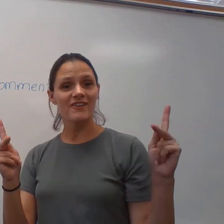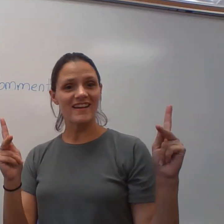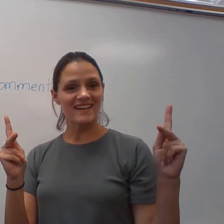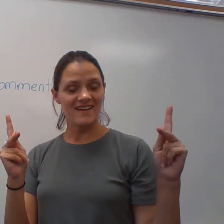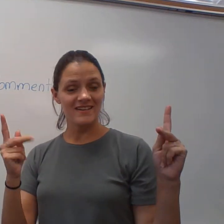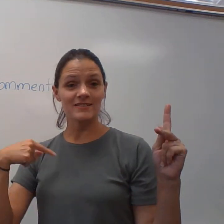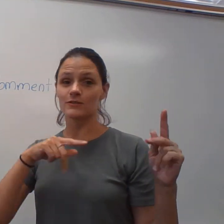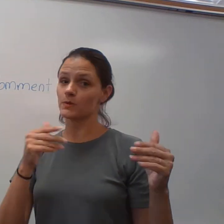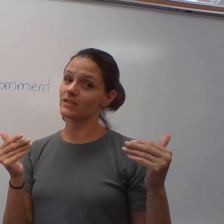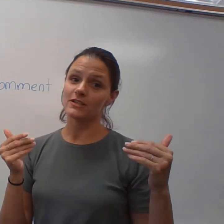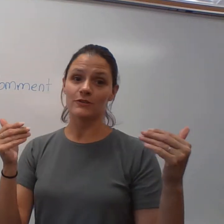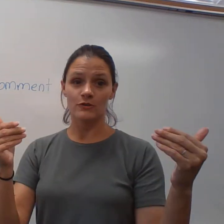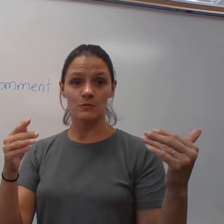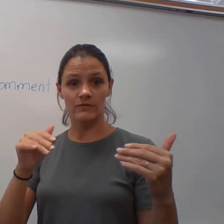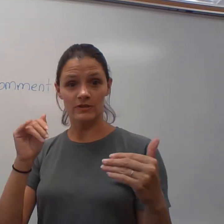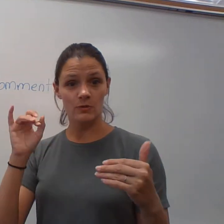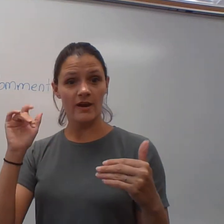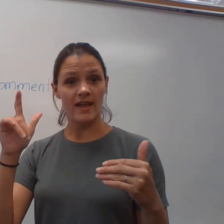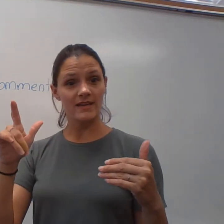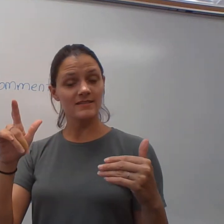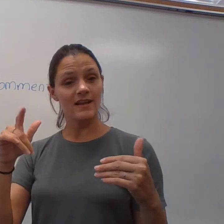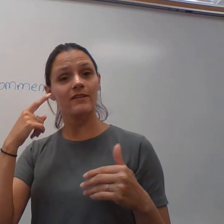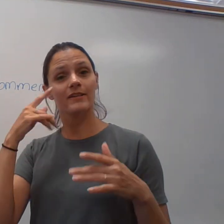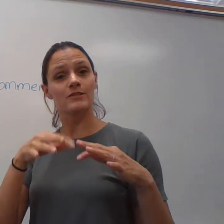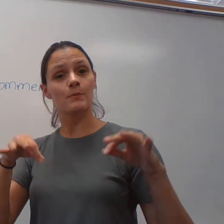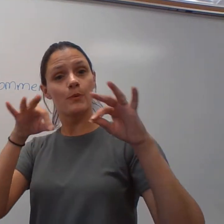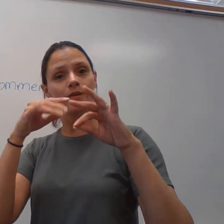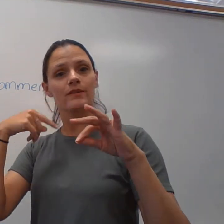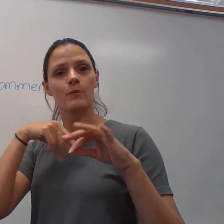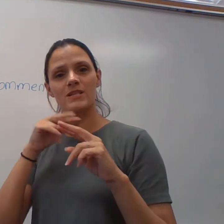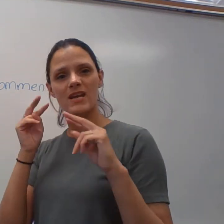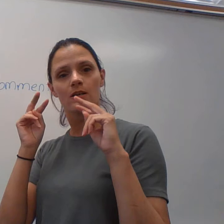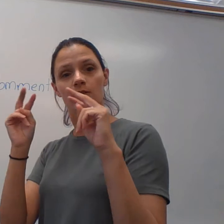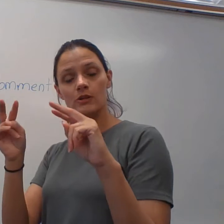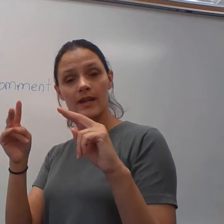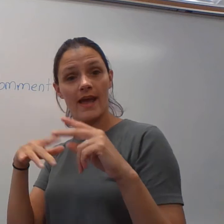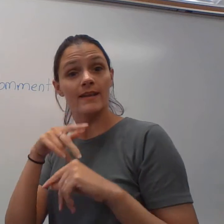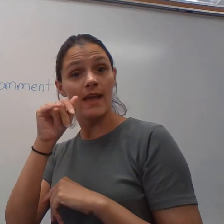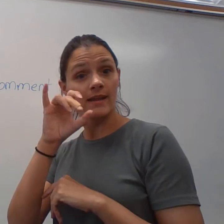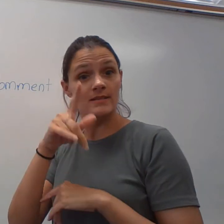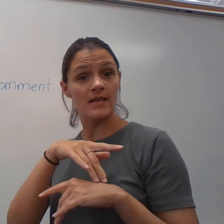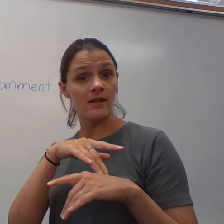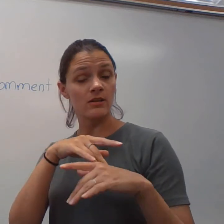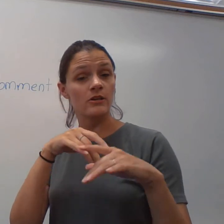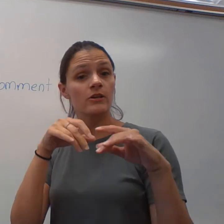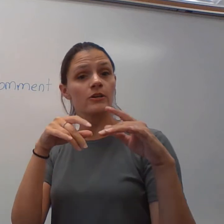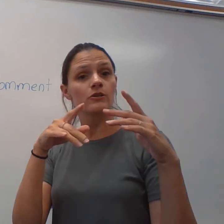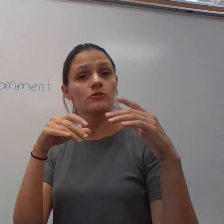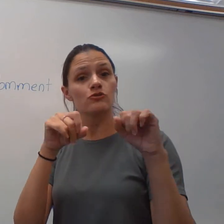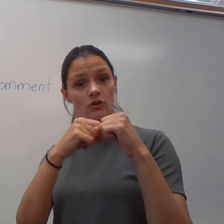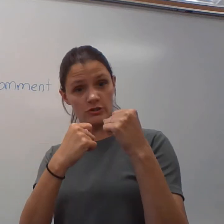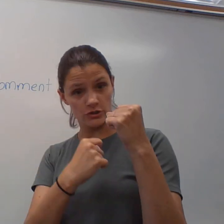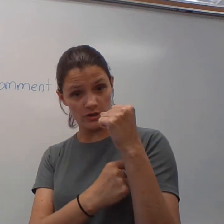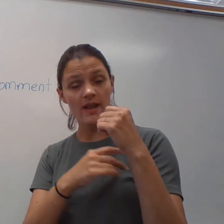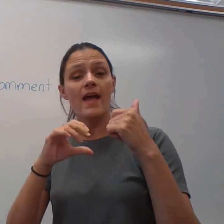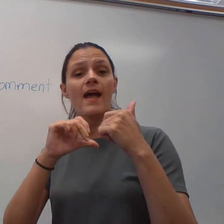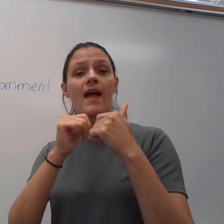All right, guys, as we continue to move into our ASL, it's important that we take a look at ASL structure,